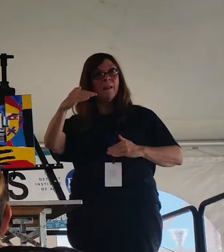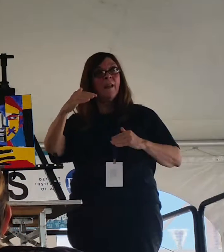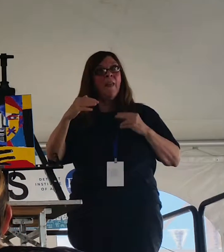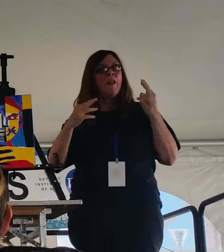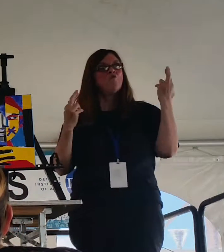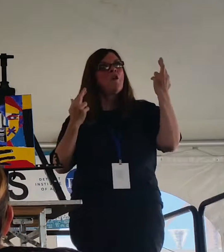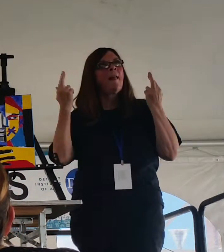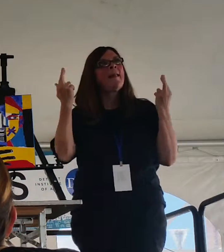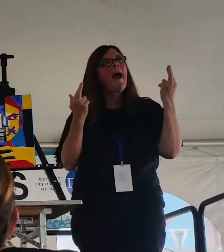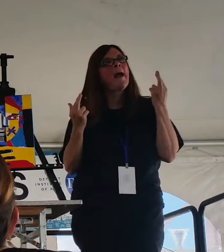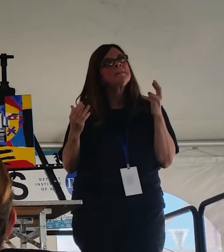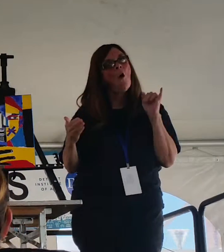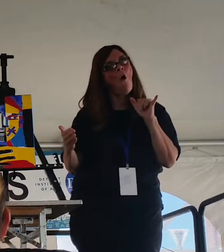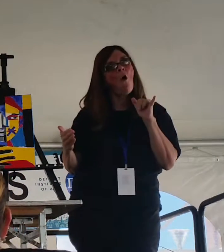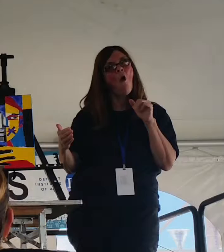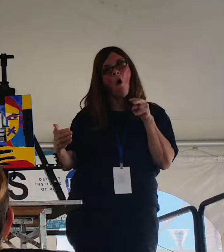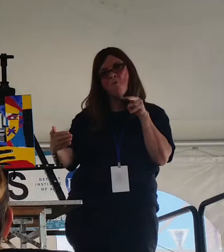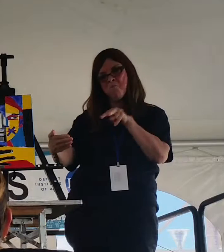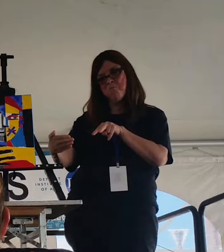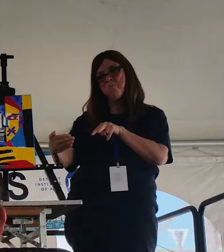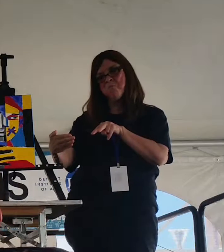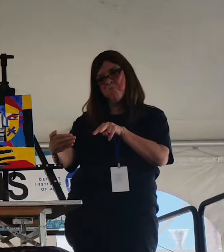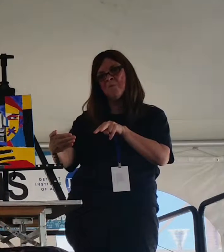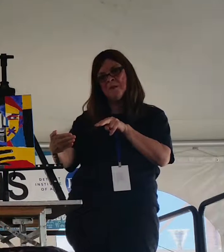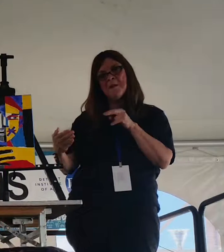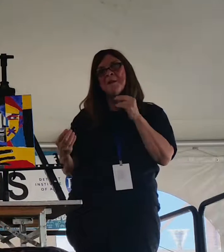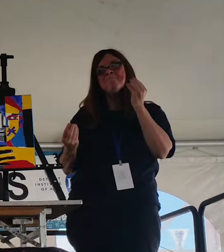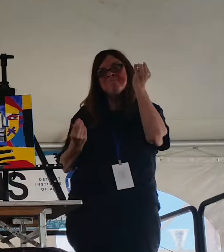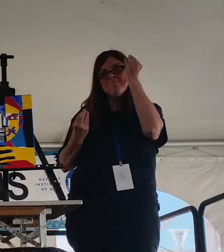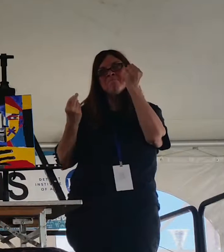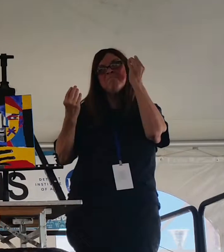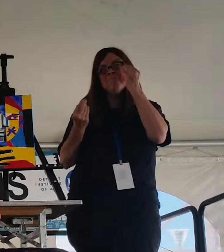this, they started to realize that